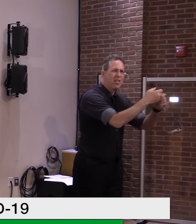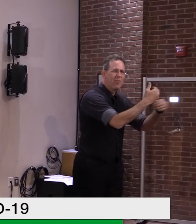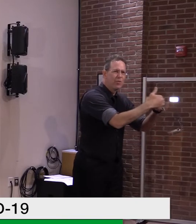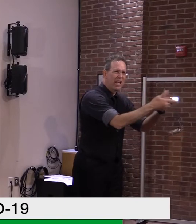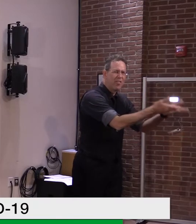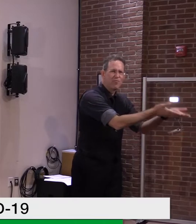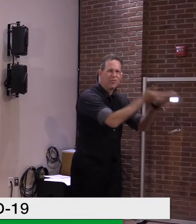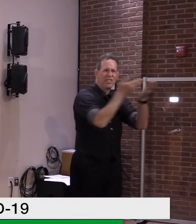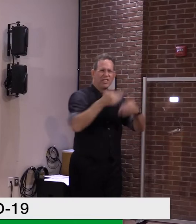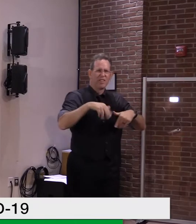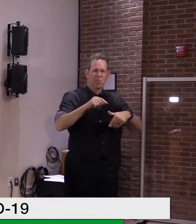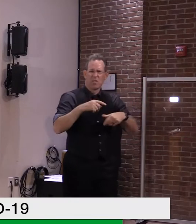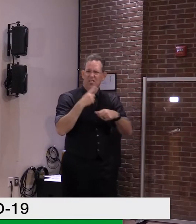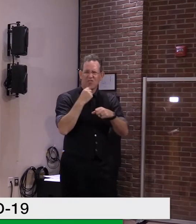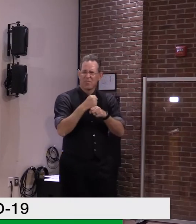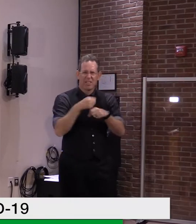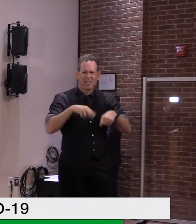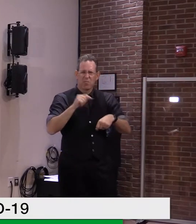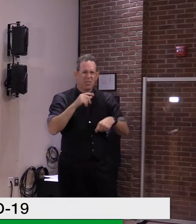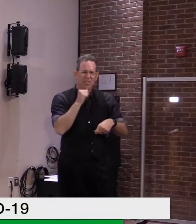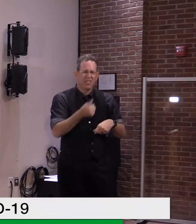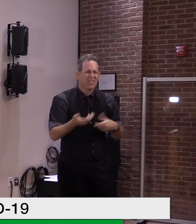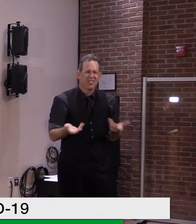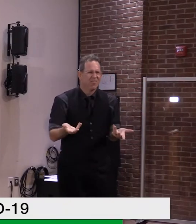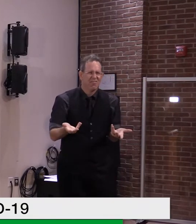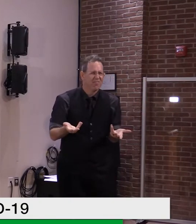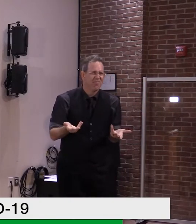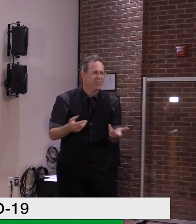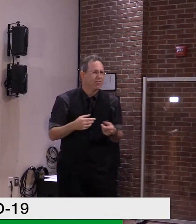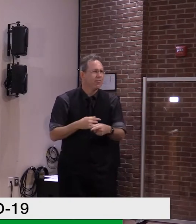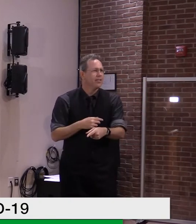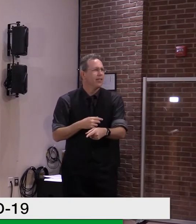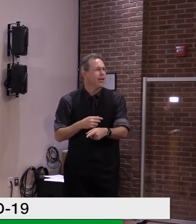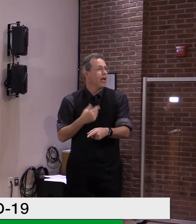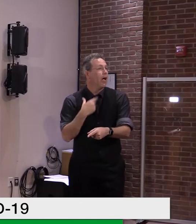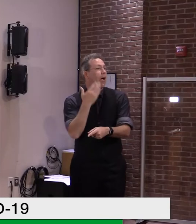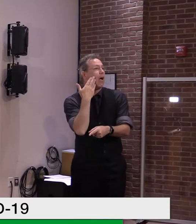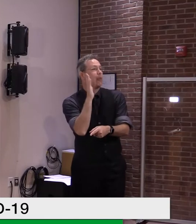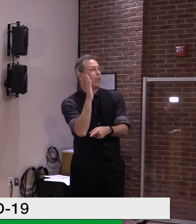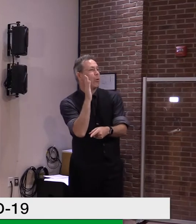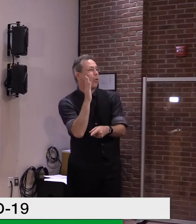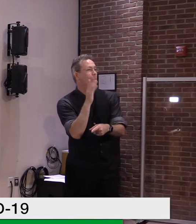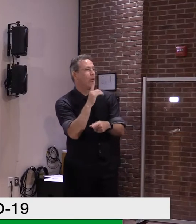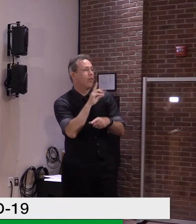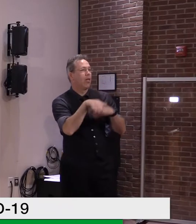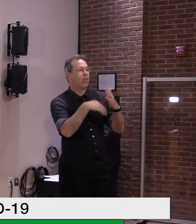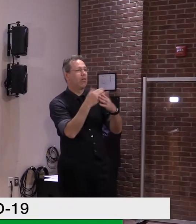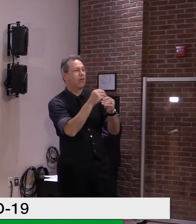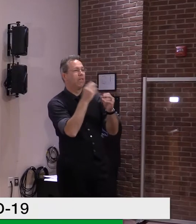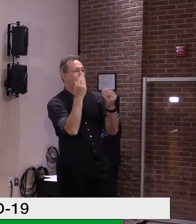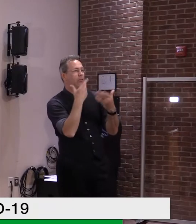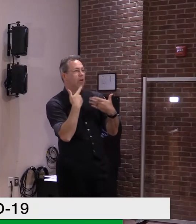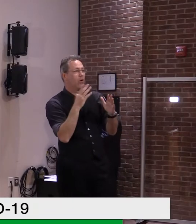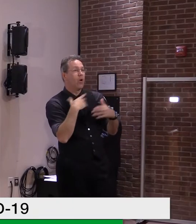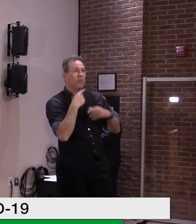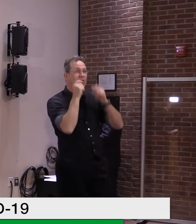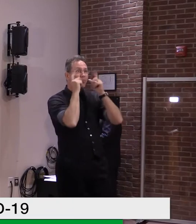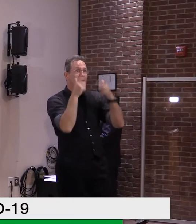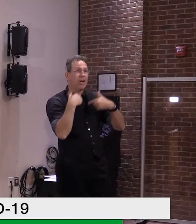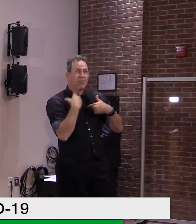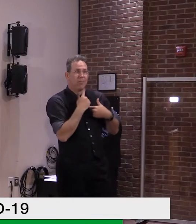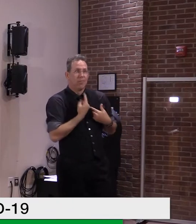You know, I don't know the answer to all this. As the governor mentioned, we were caught by surprise on this. And as